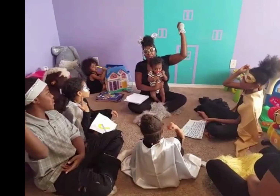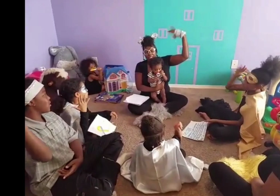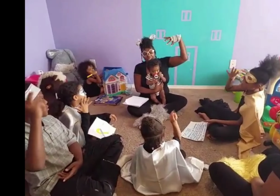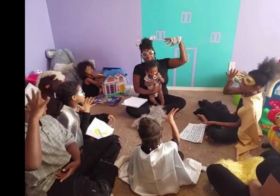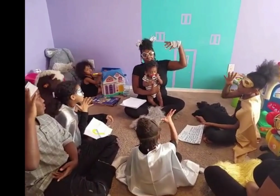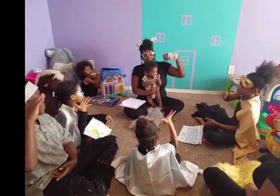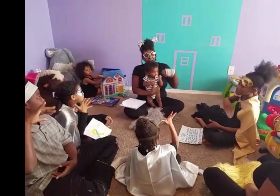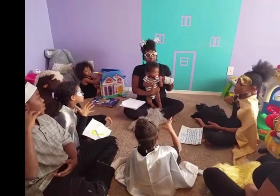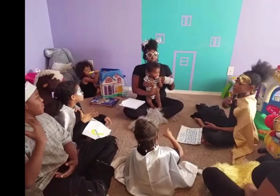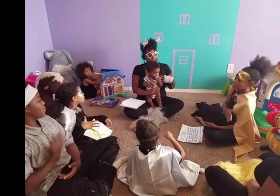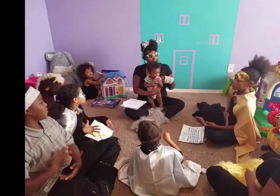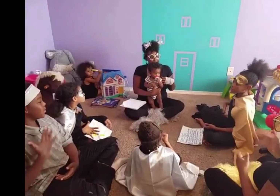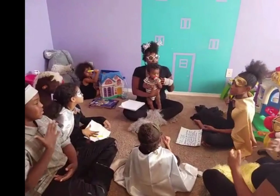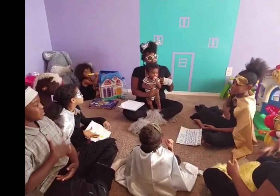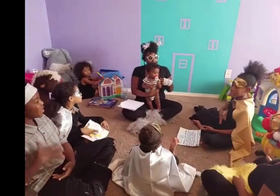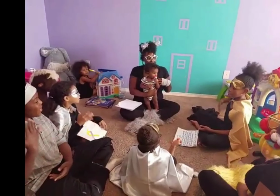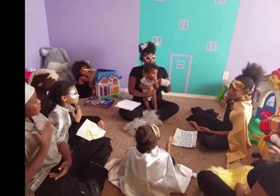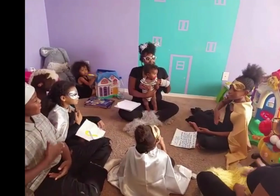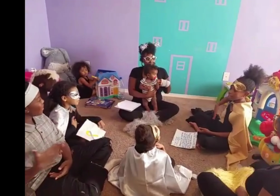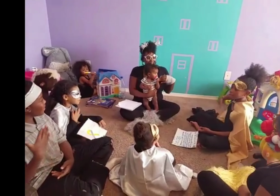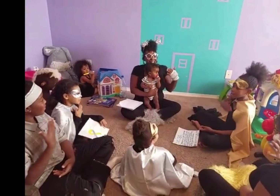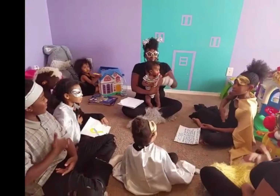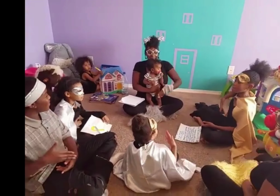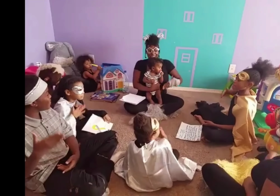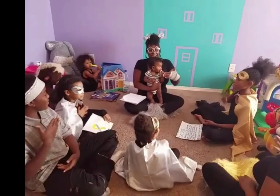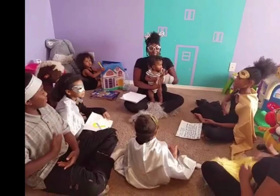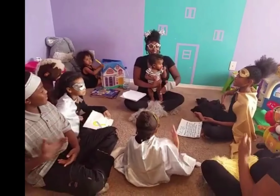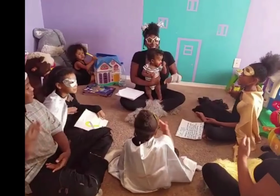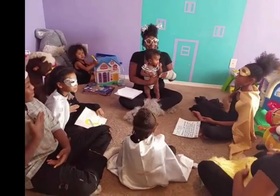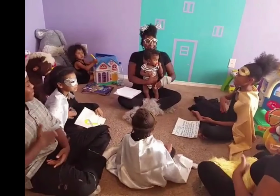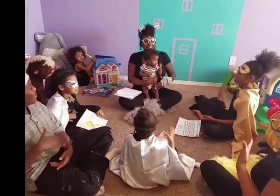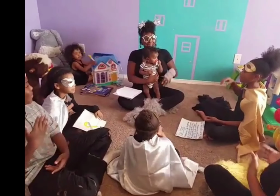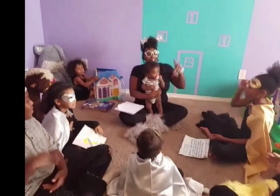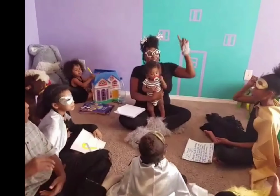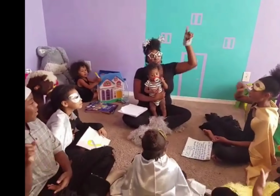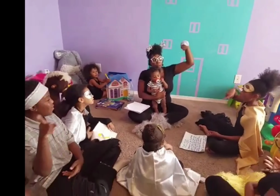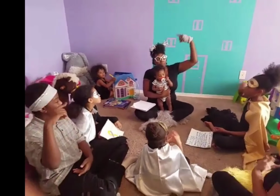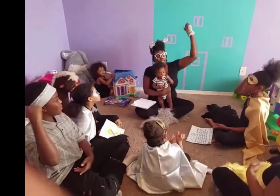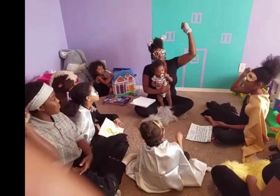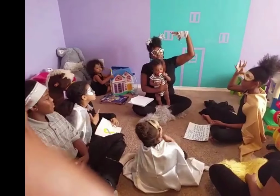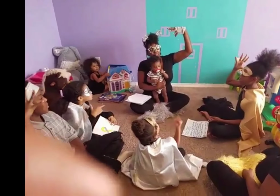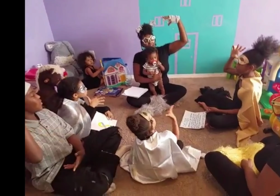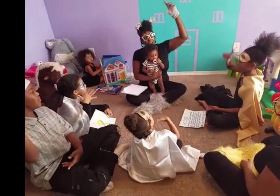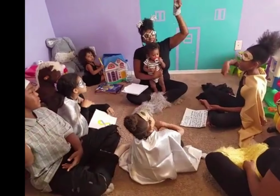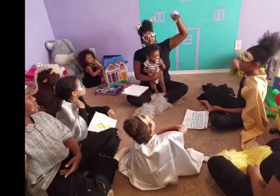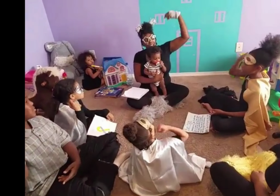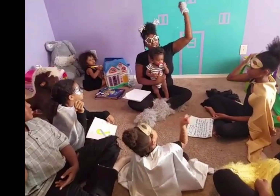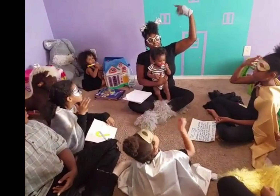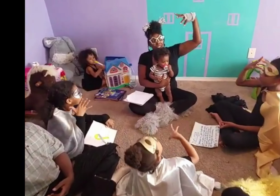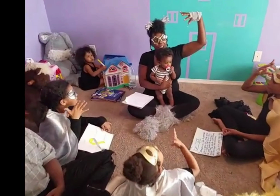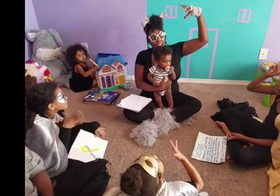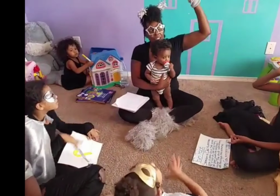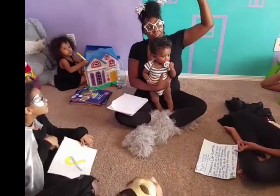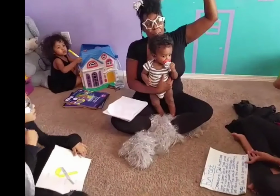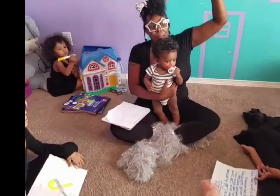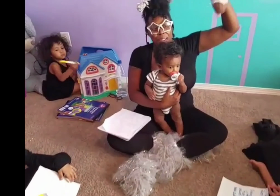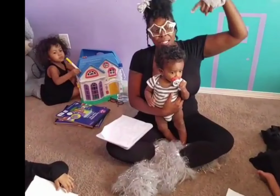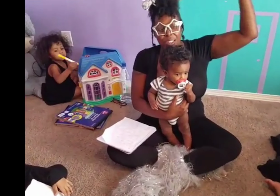Golden Sun, please shine down on me. Oh, Mr. Sun, Sun, Mr.